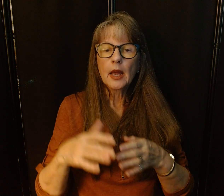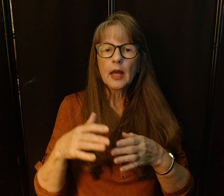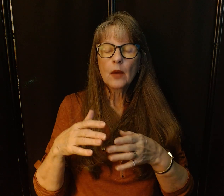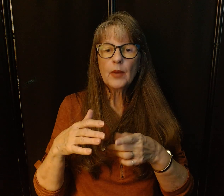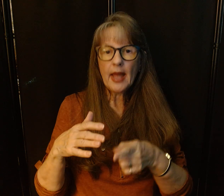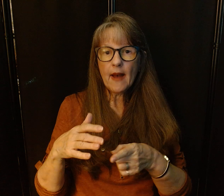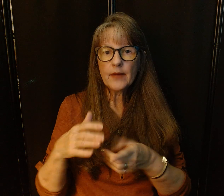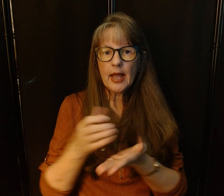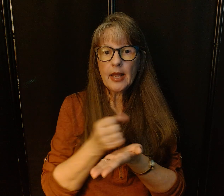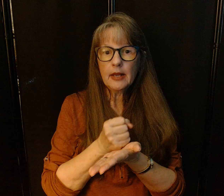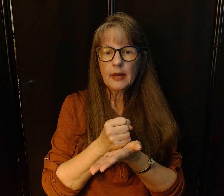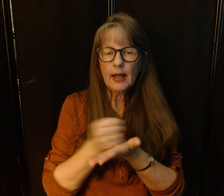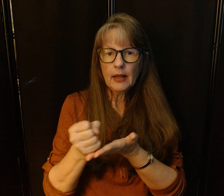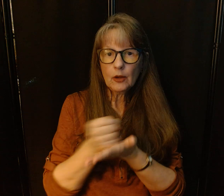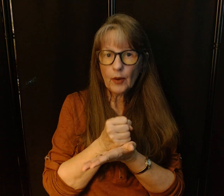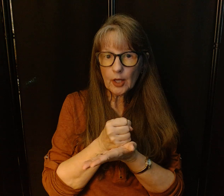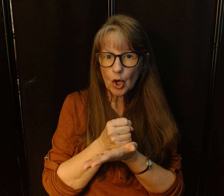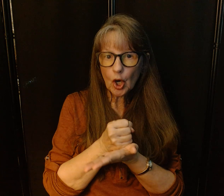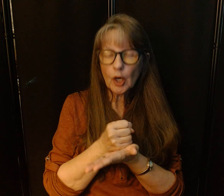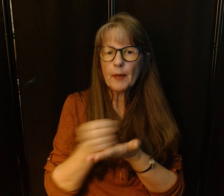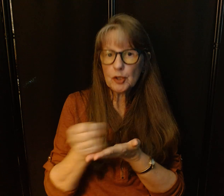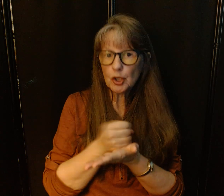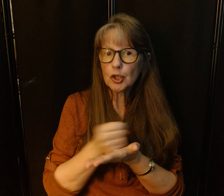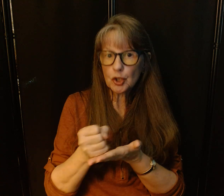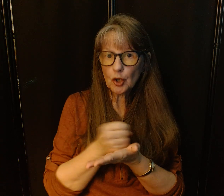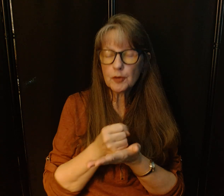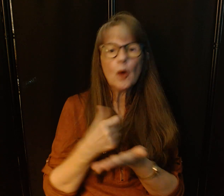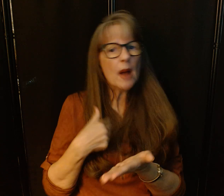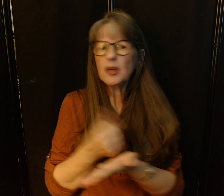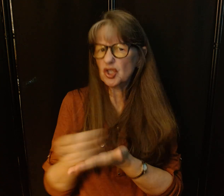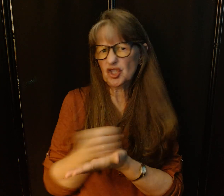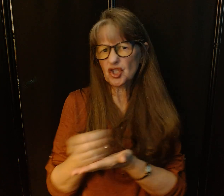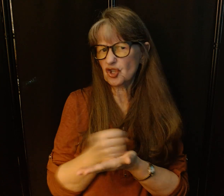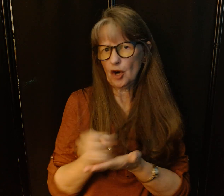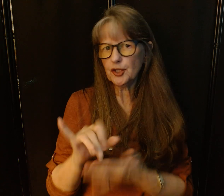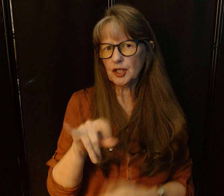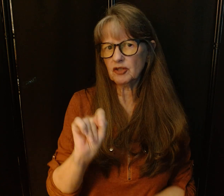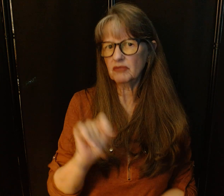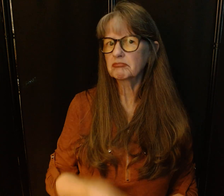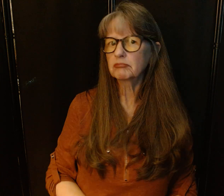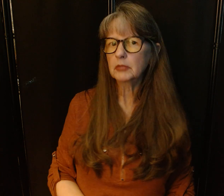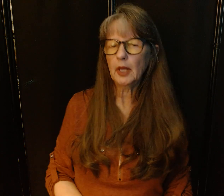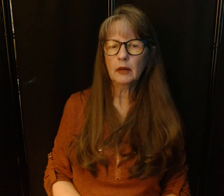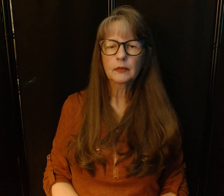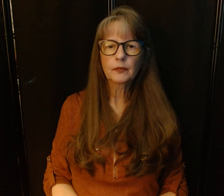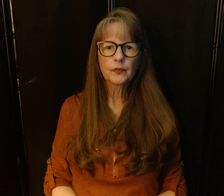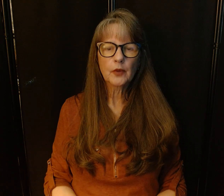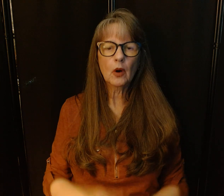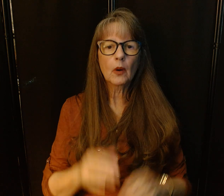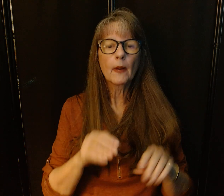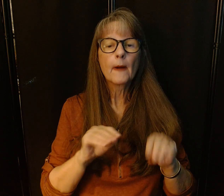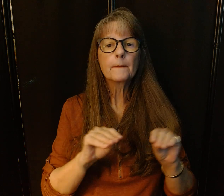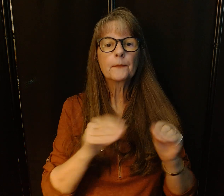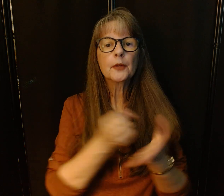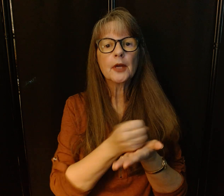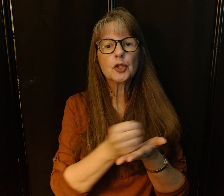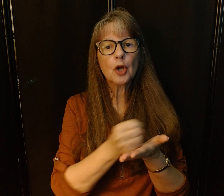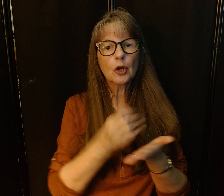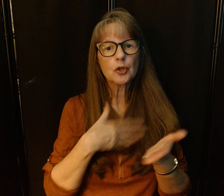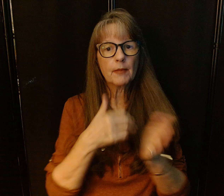We have a credit card. How much are you going to charge me? Oh, I'm going to just charge it. Yeah. Or put that charge on my